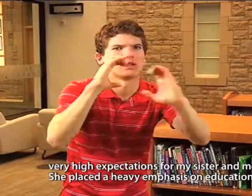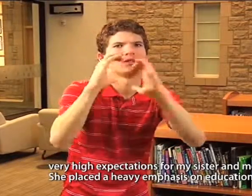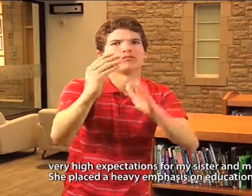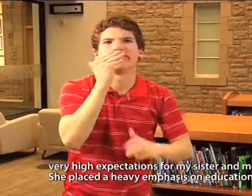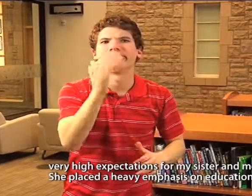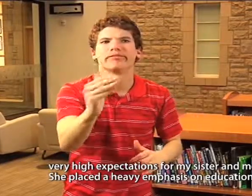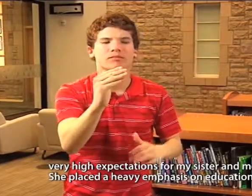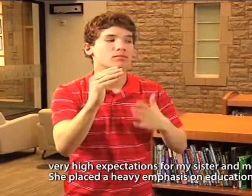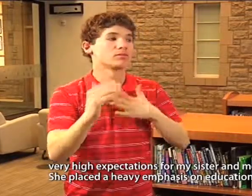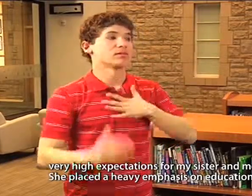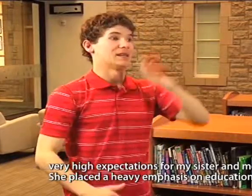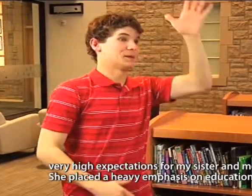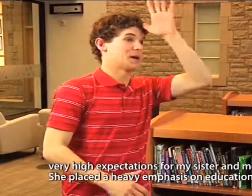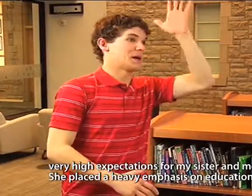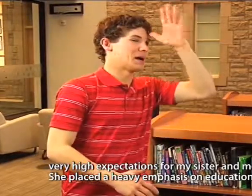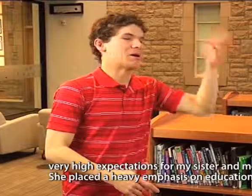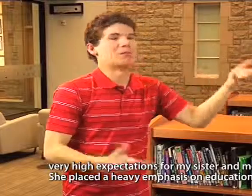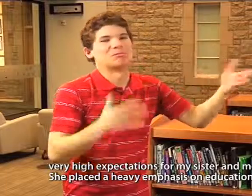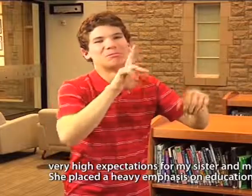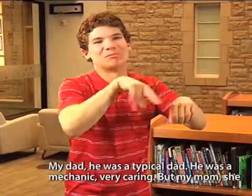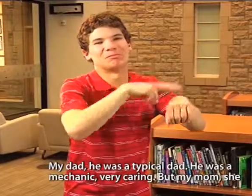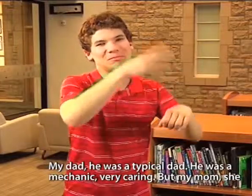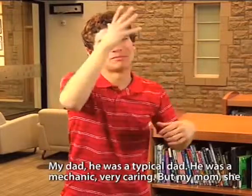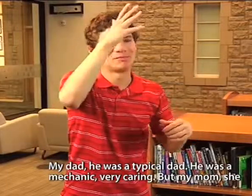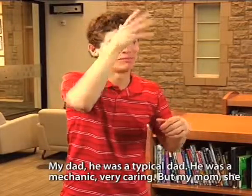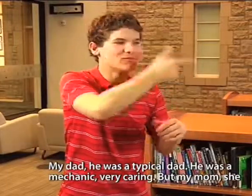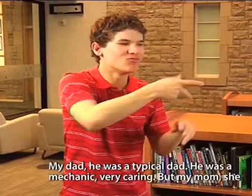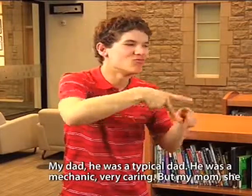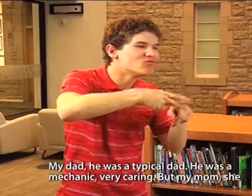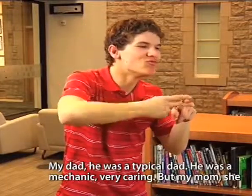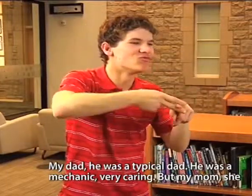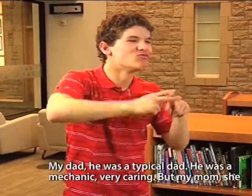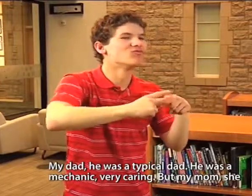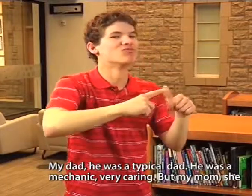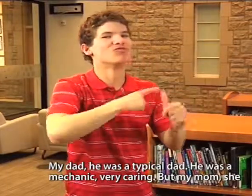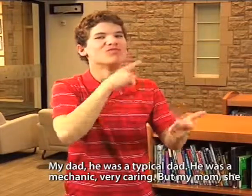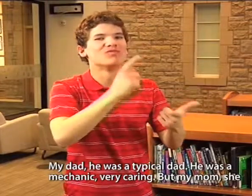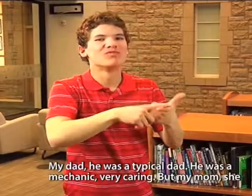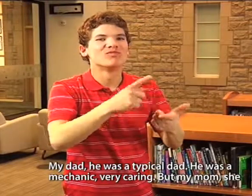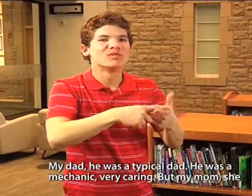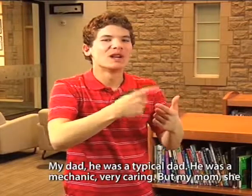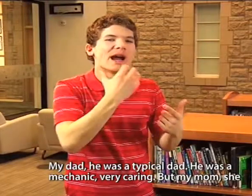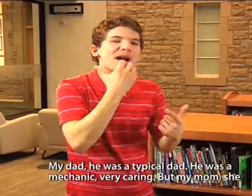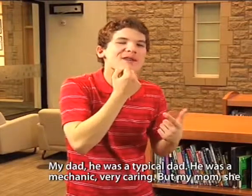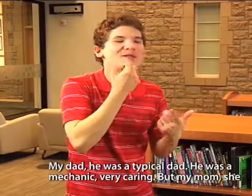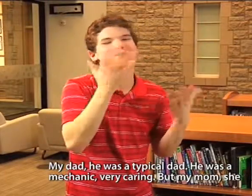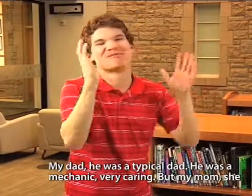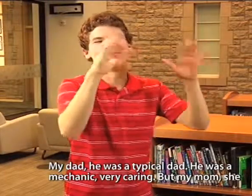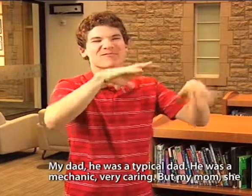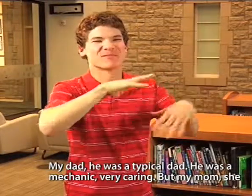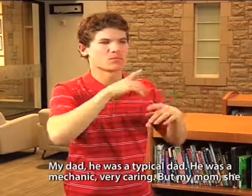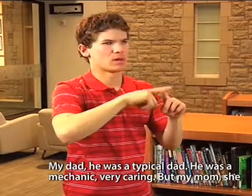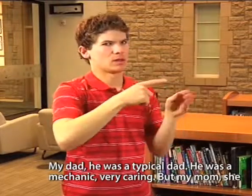on education. My dad, he was a typical dad. He was a mechanic, very caring. But my